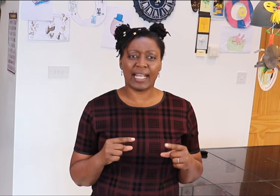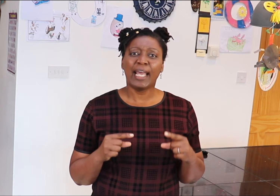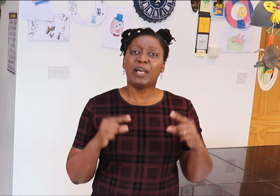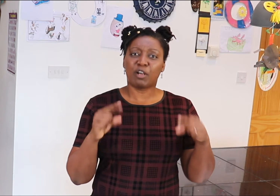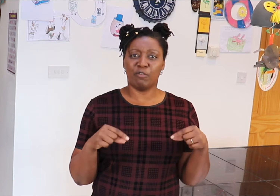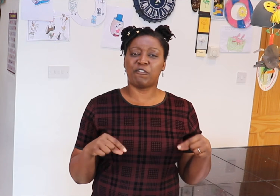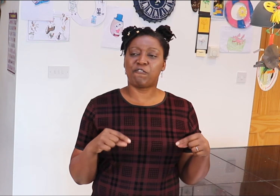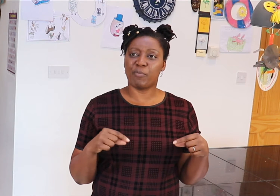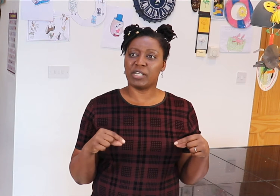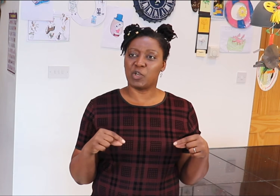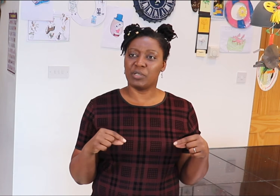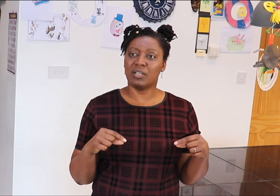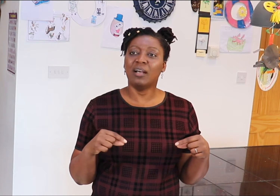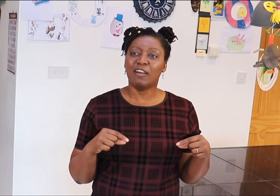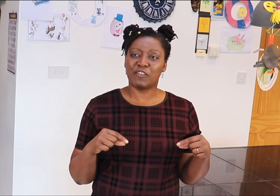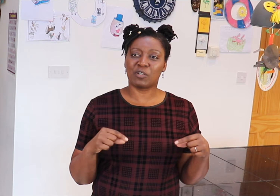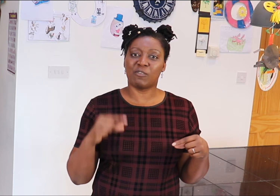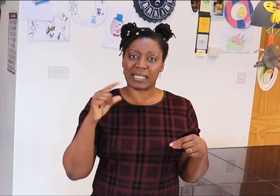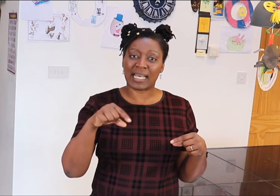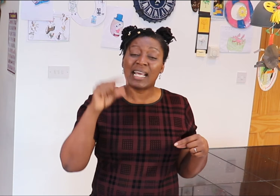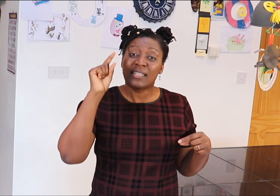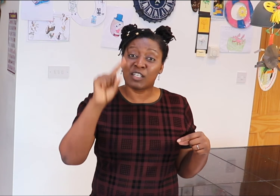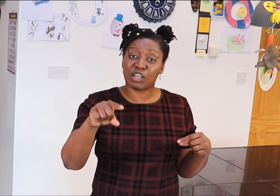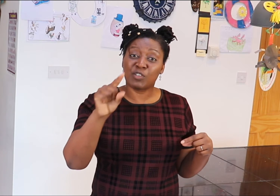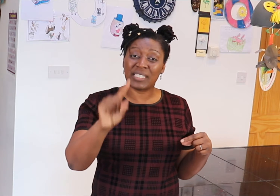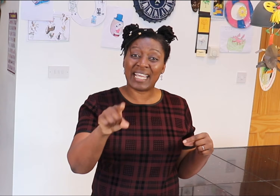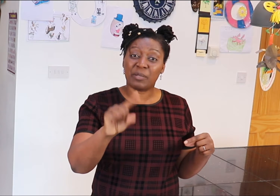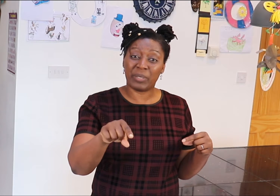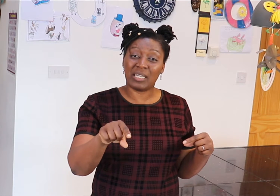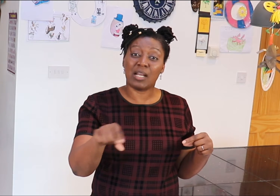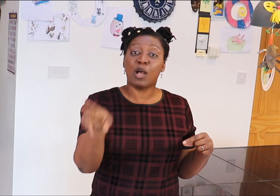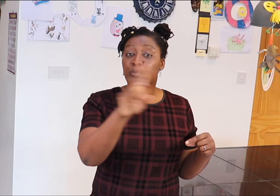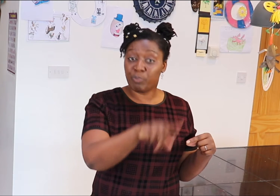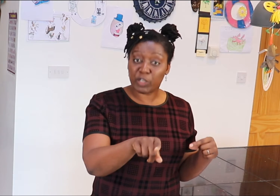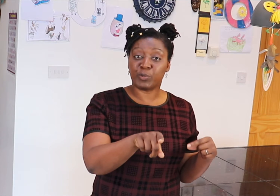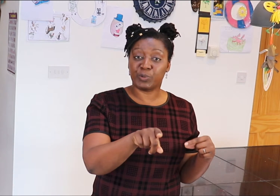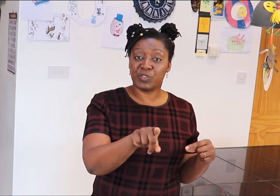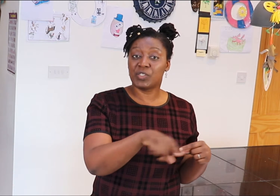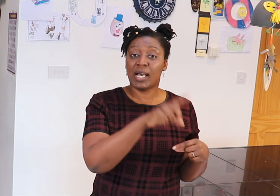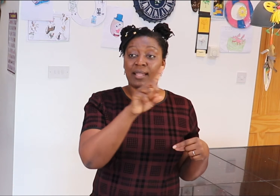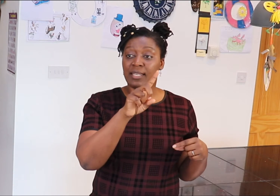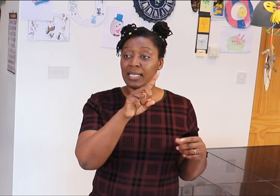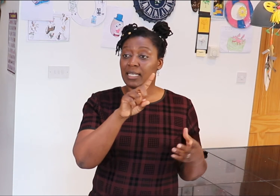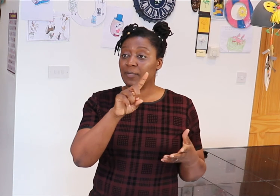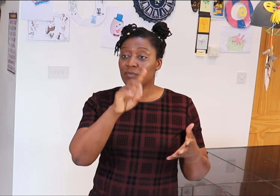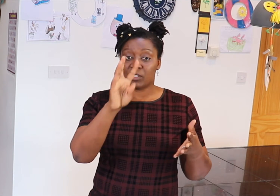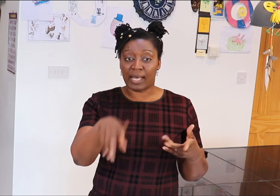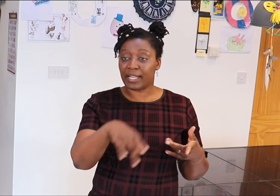think, forming the human physical form, I said the girl's inner being builds the